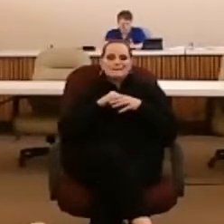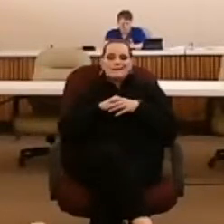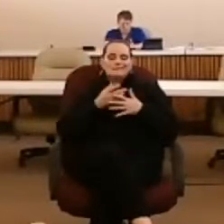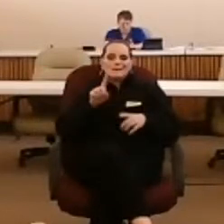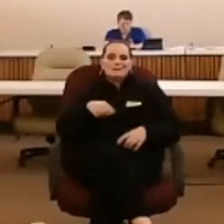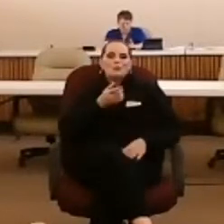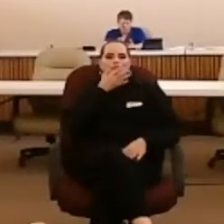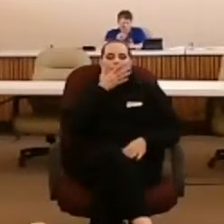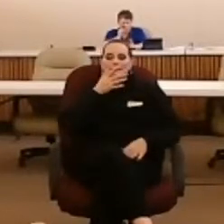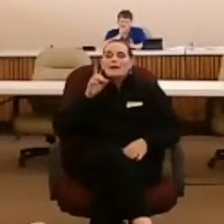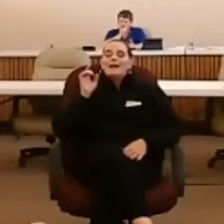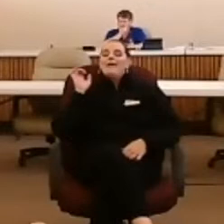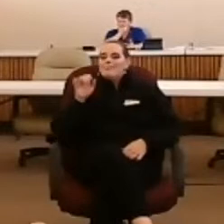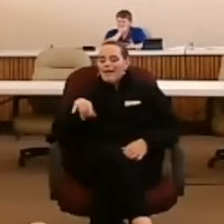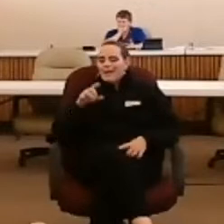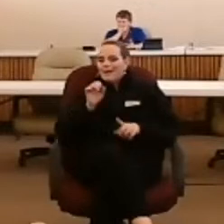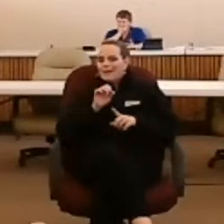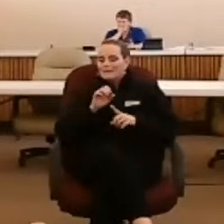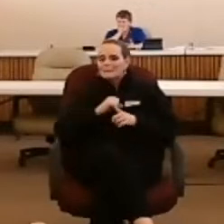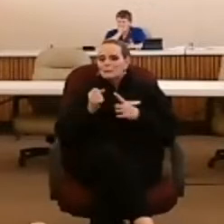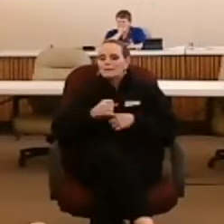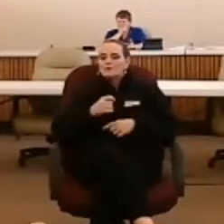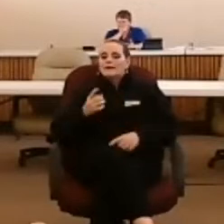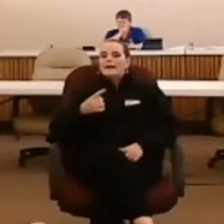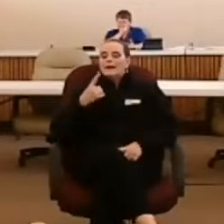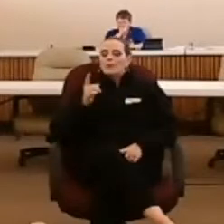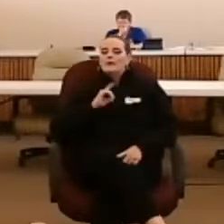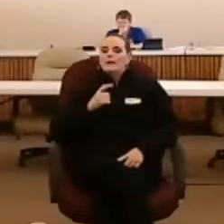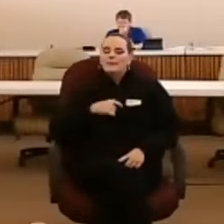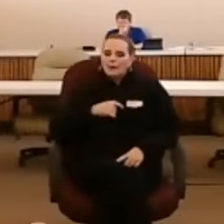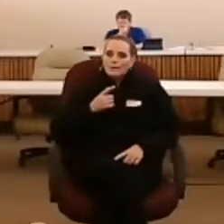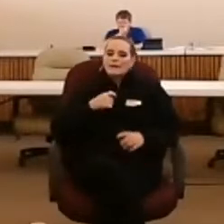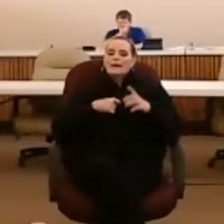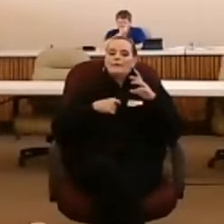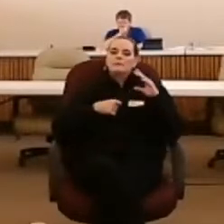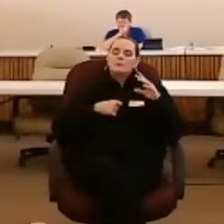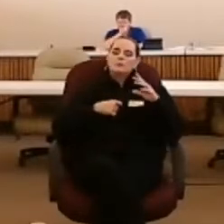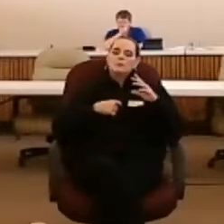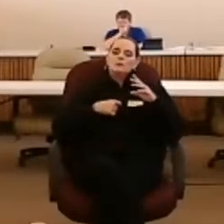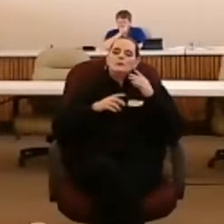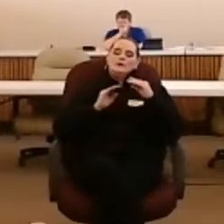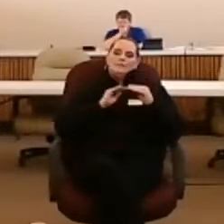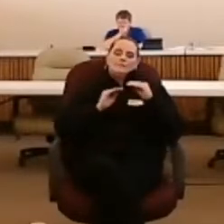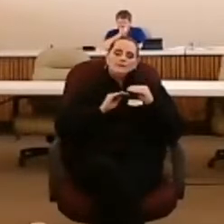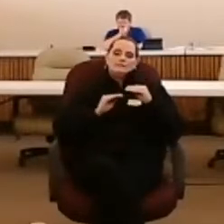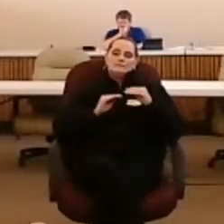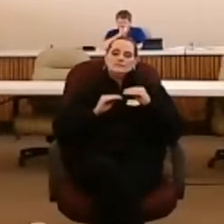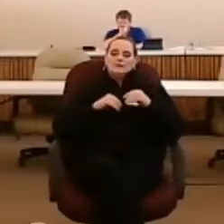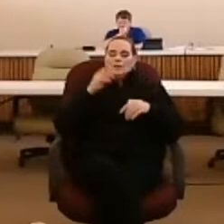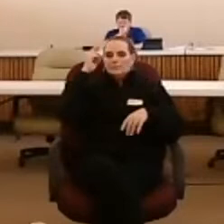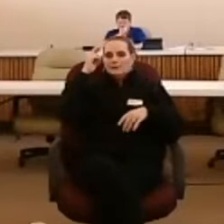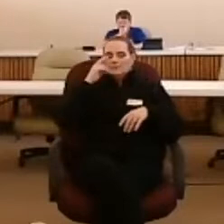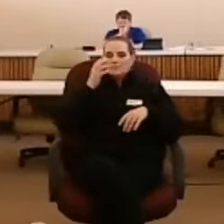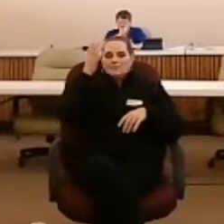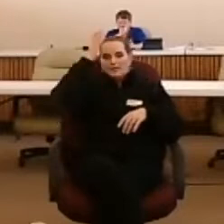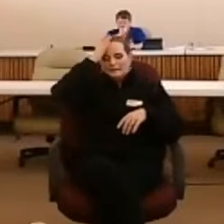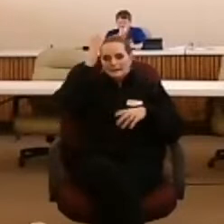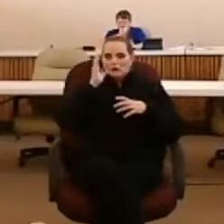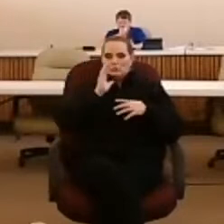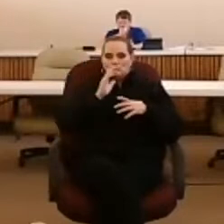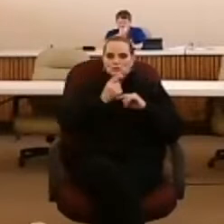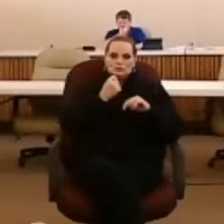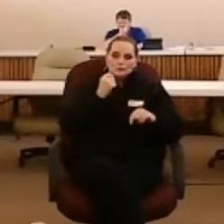And that is one of the ones that we constantly have to topsoil around the outside because of the garbage trucks. That